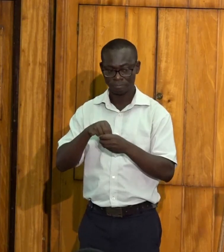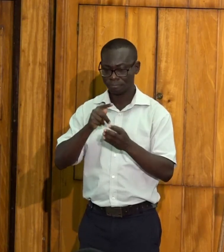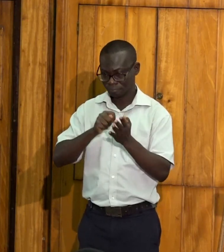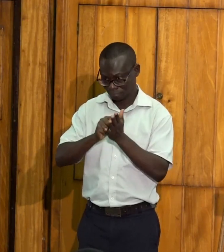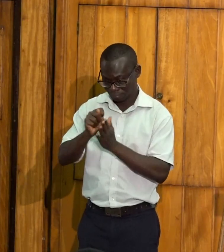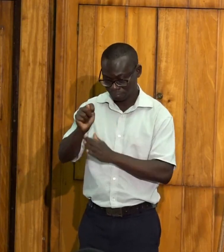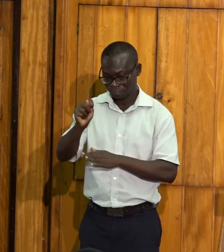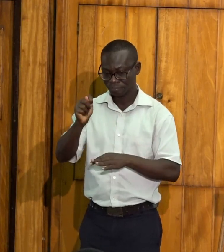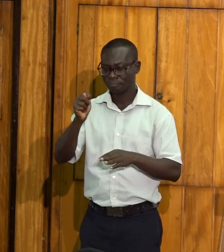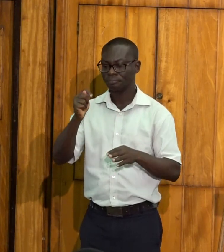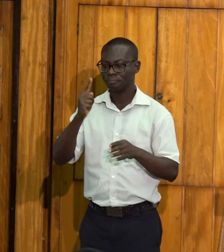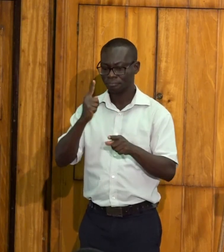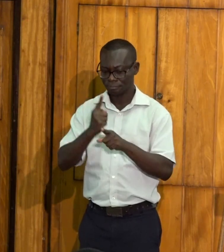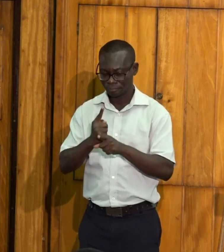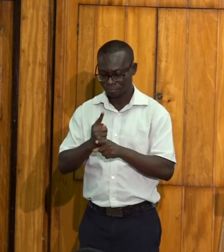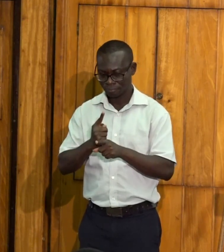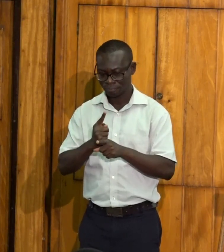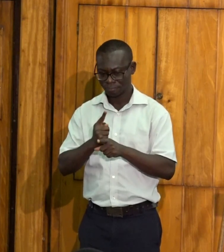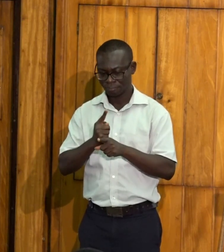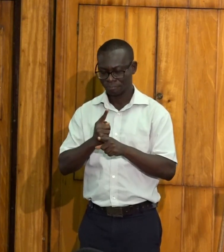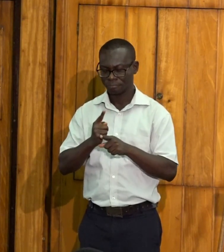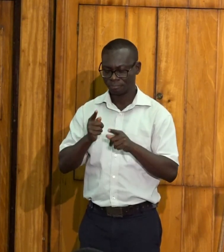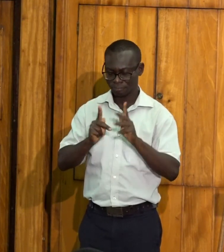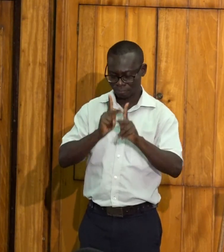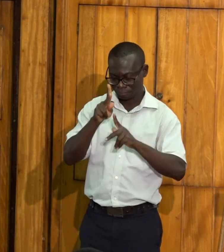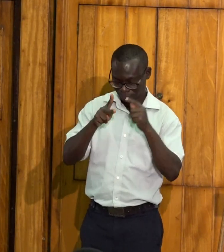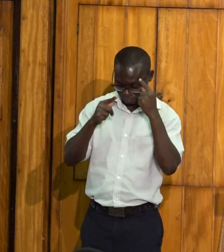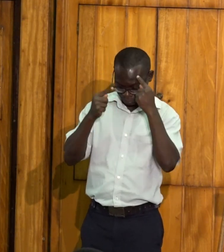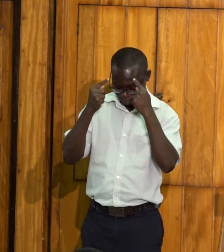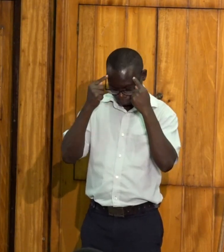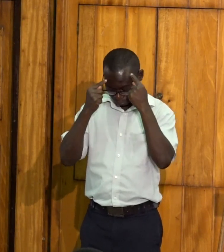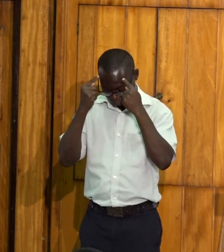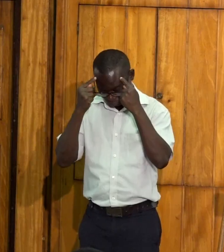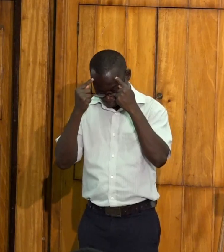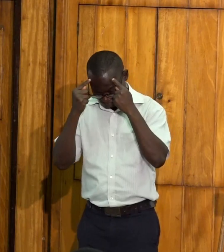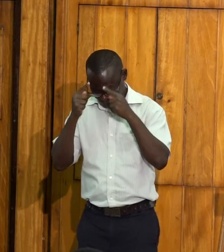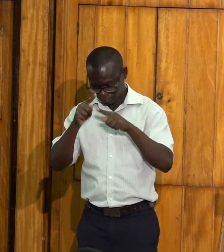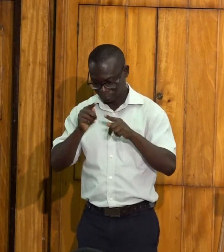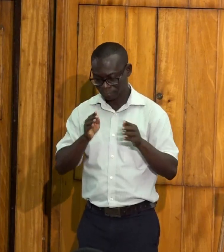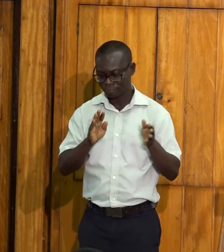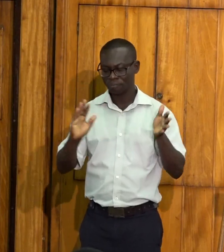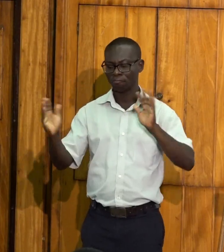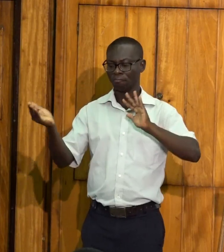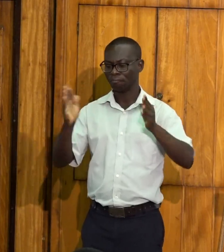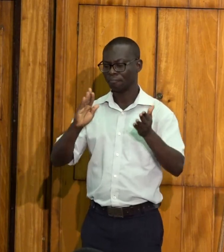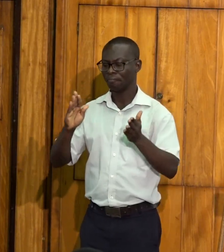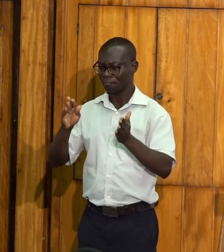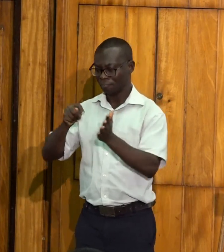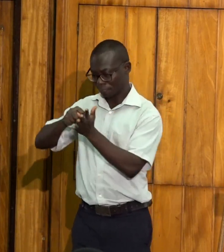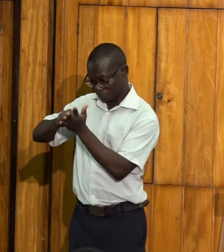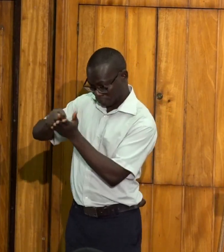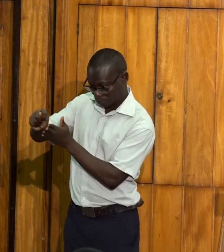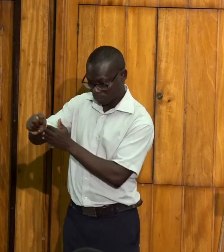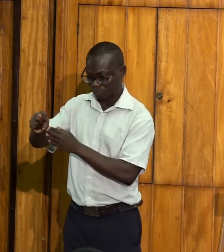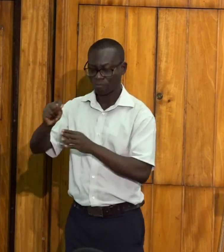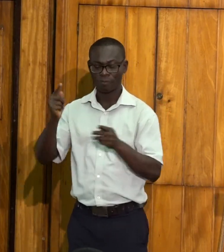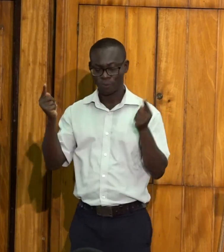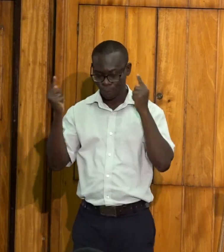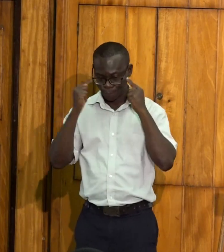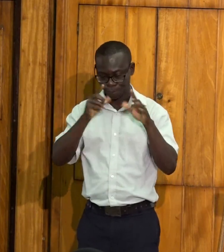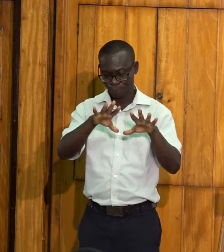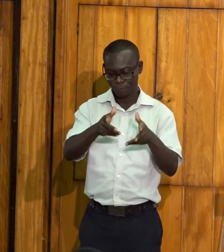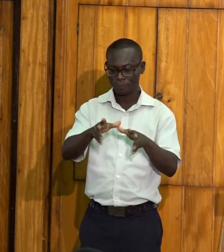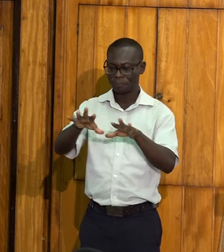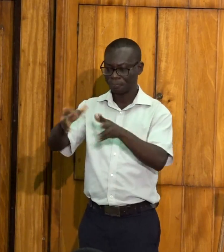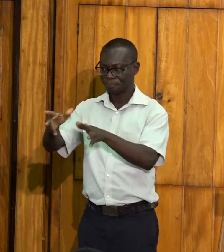is validating perceptions versus reality of what we heard in communities, looking